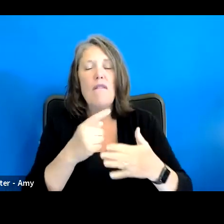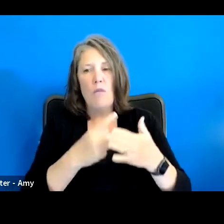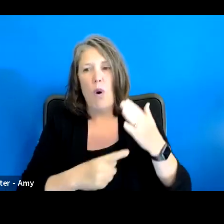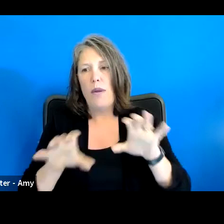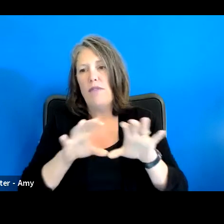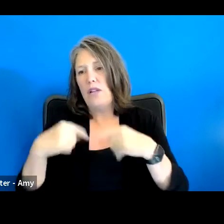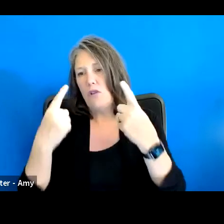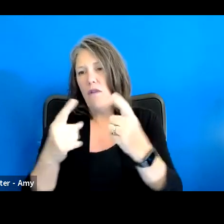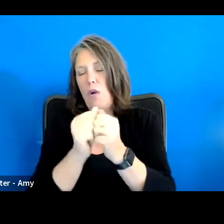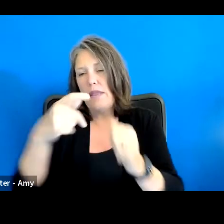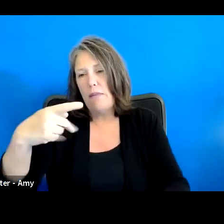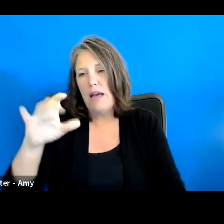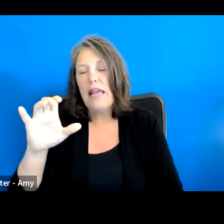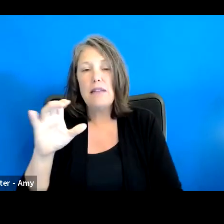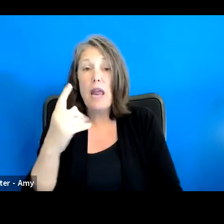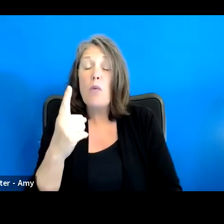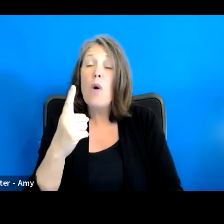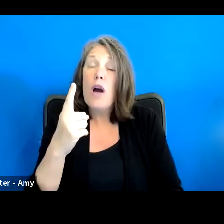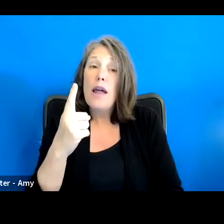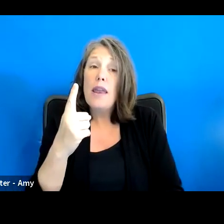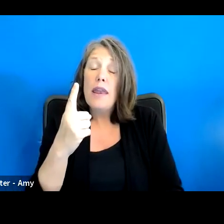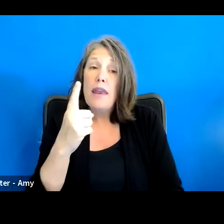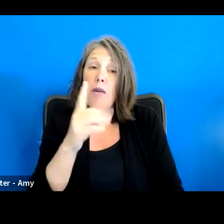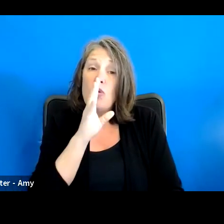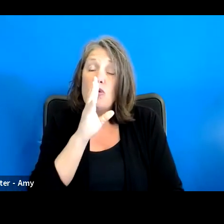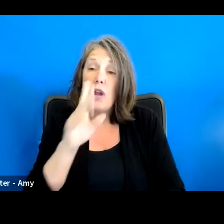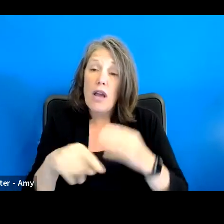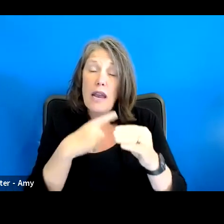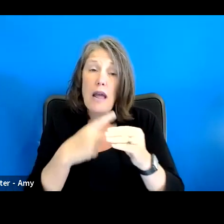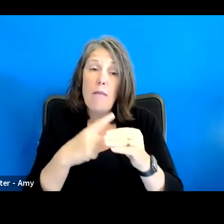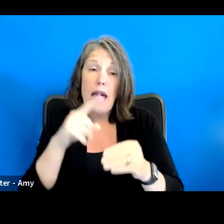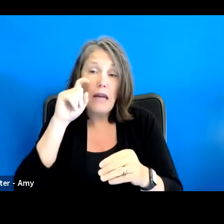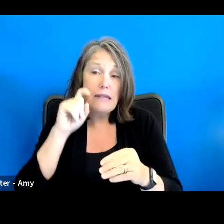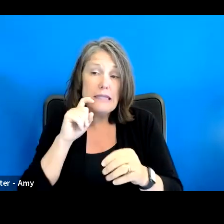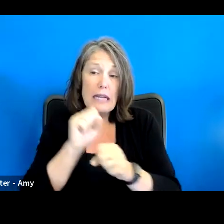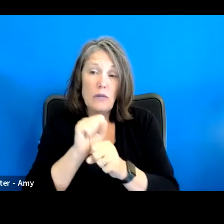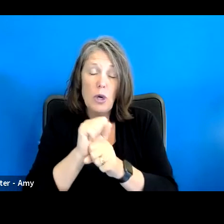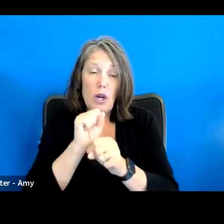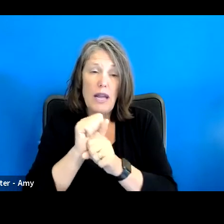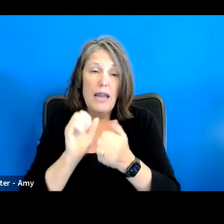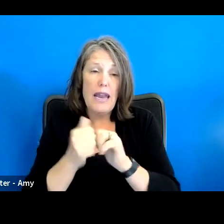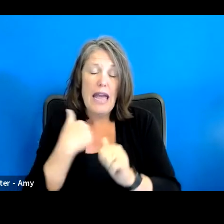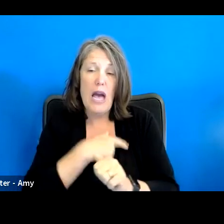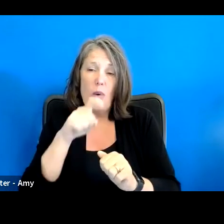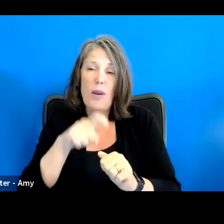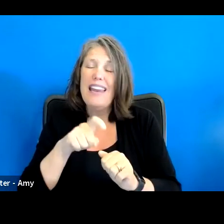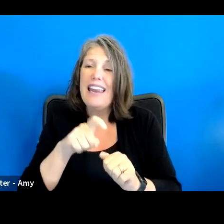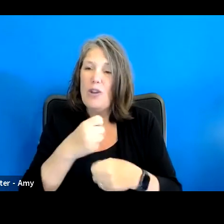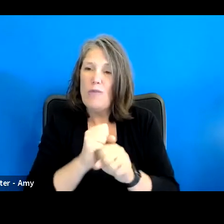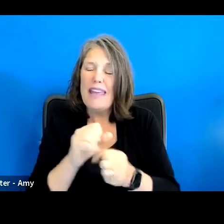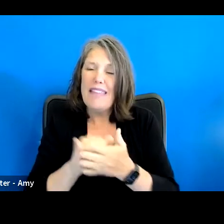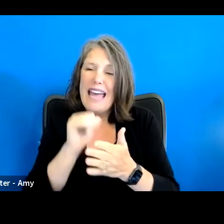And one of the episodes was talking about sex work and how we need to decriminalize sex